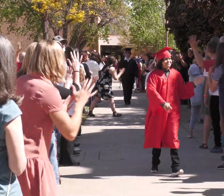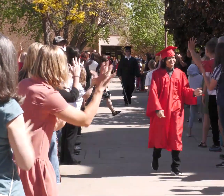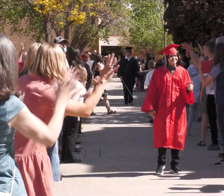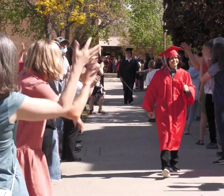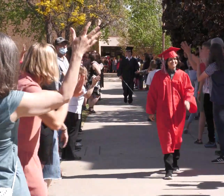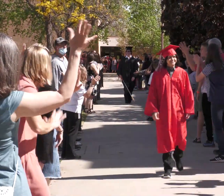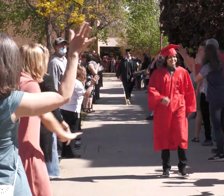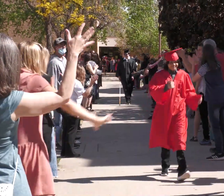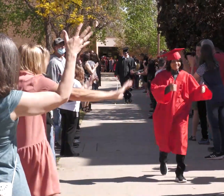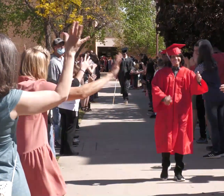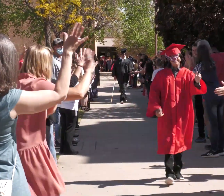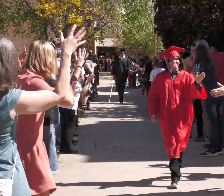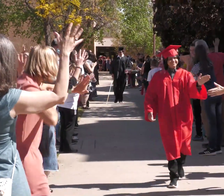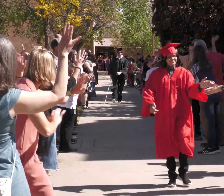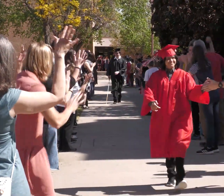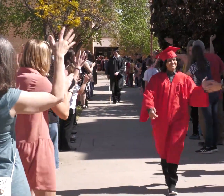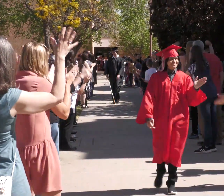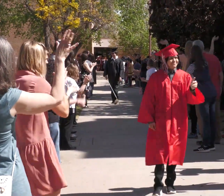Thank you.